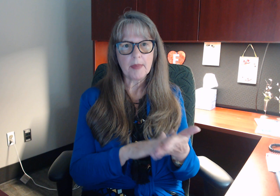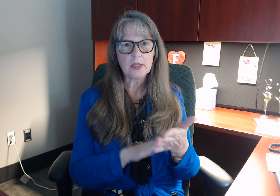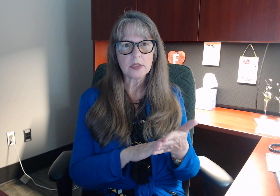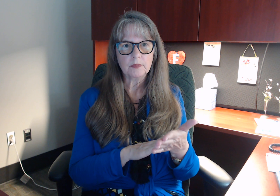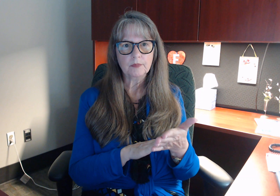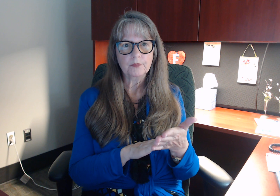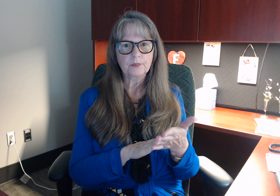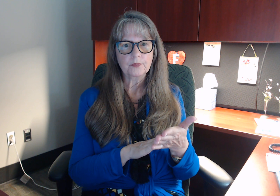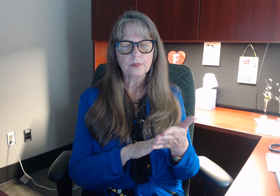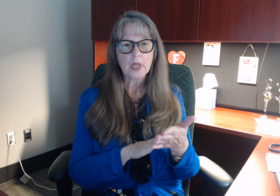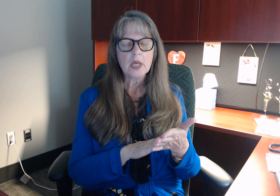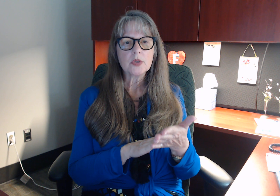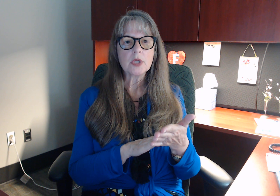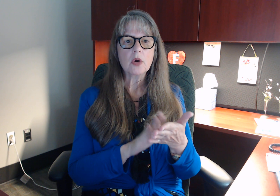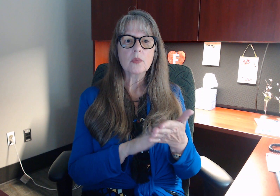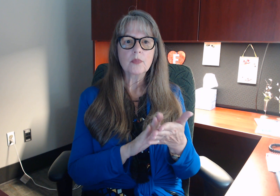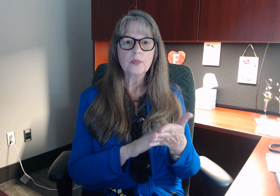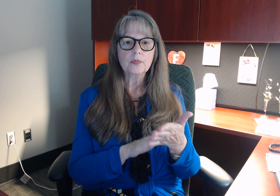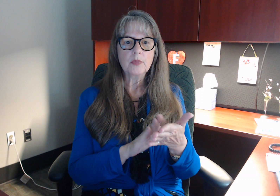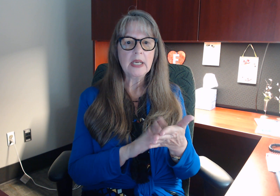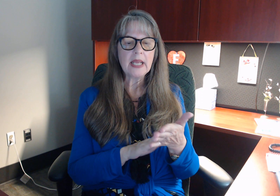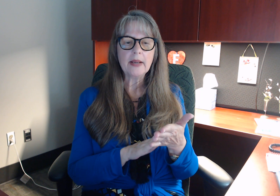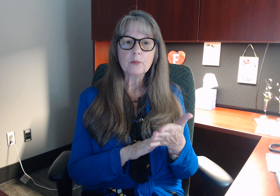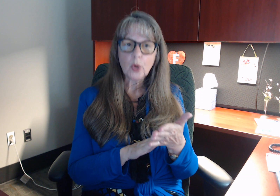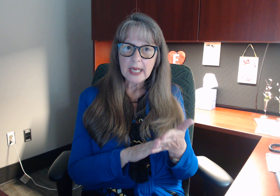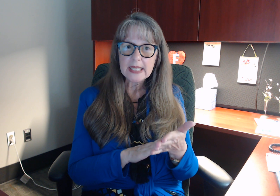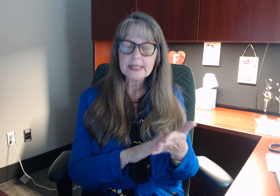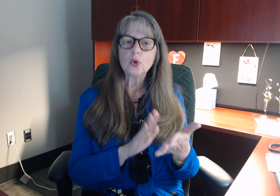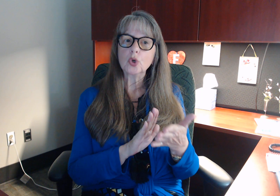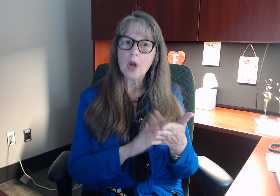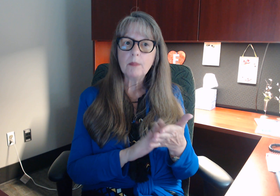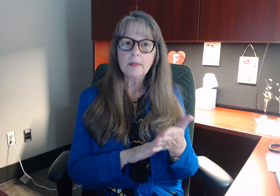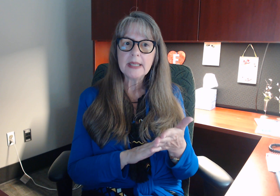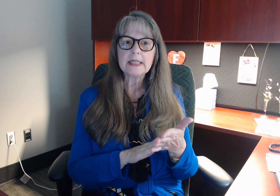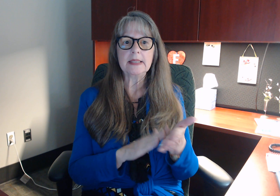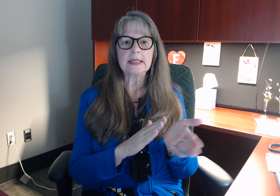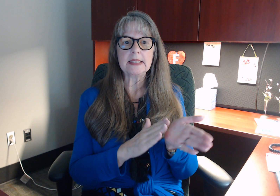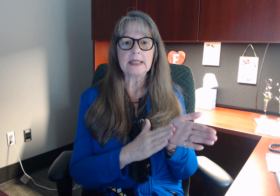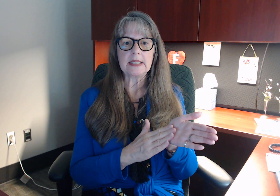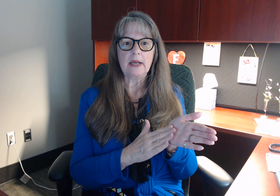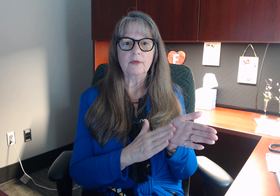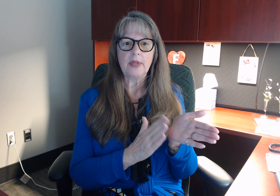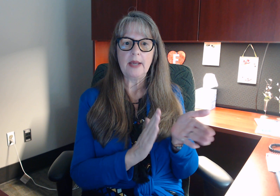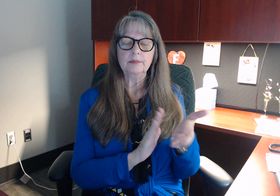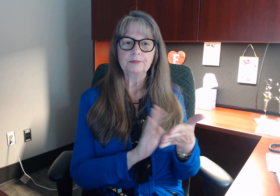compliment. So any kind of praise or compliment, this is the sign for that.